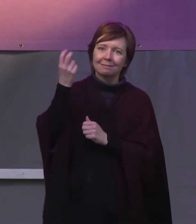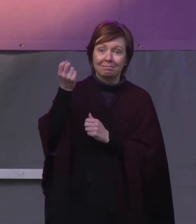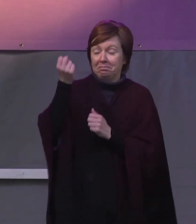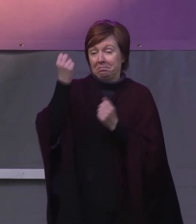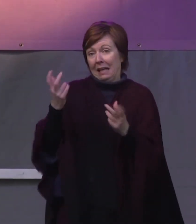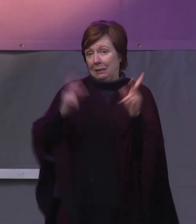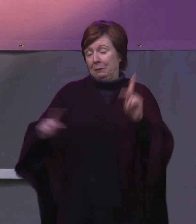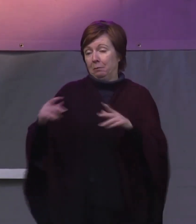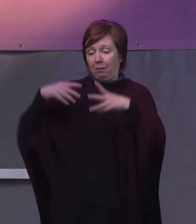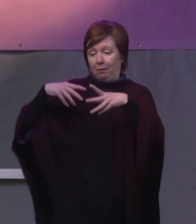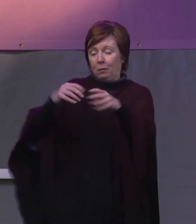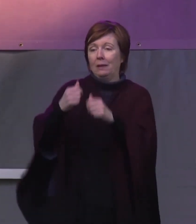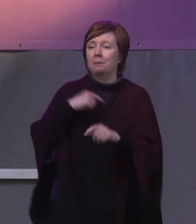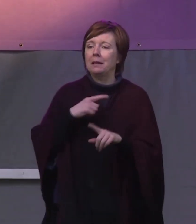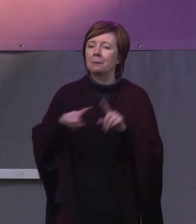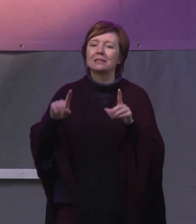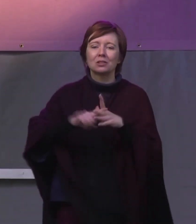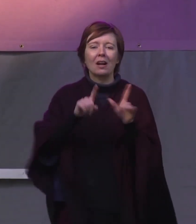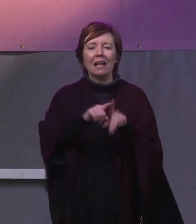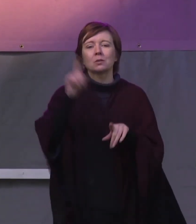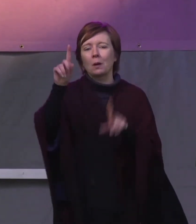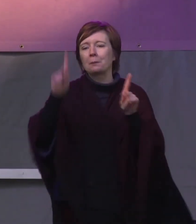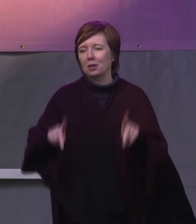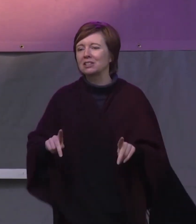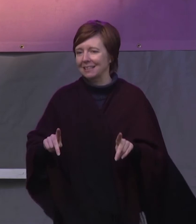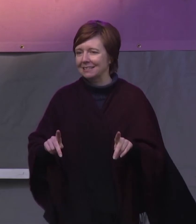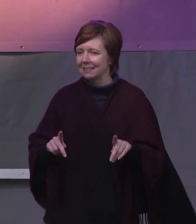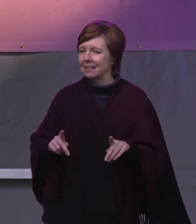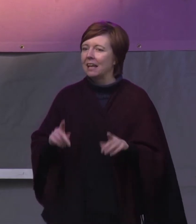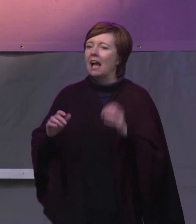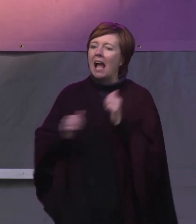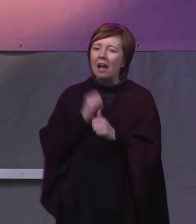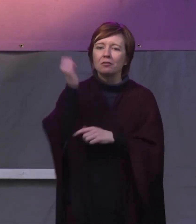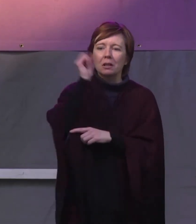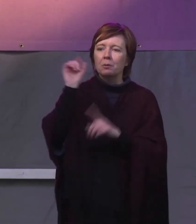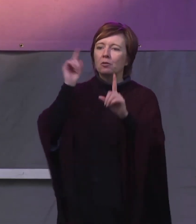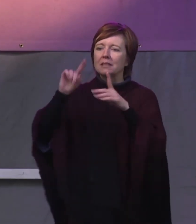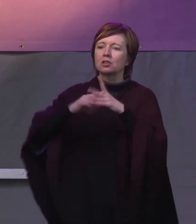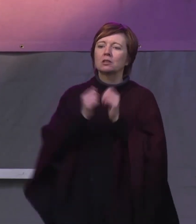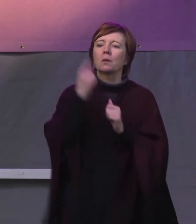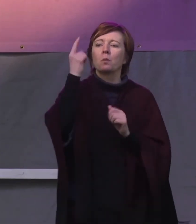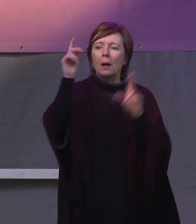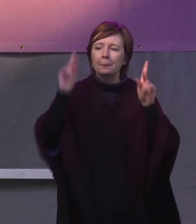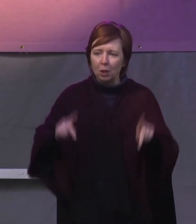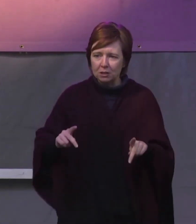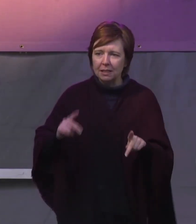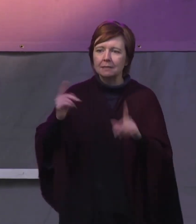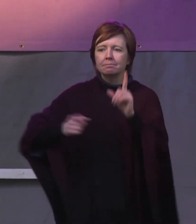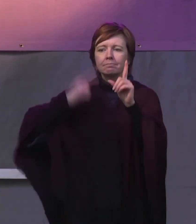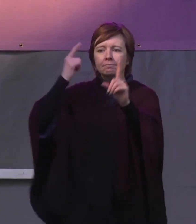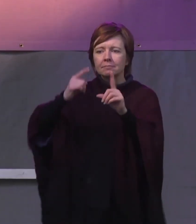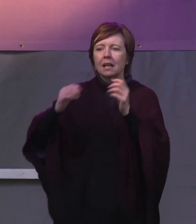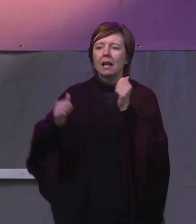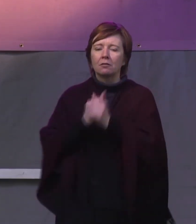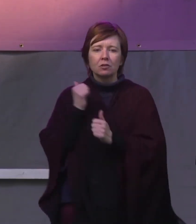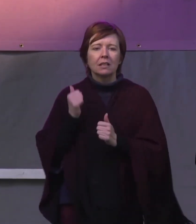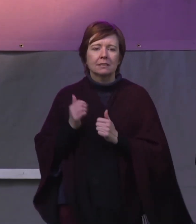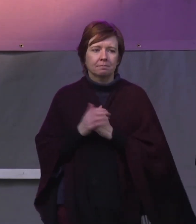with me. But it started as a one-person fight. Every movement starts with one person. Every